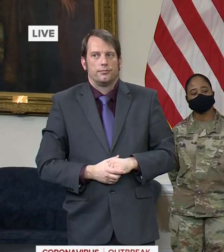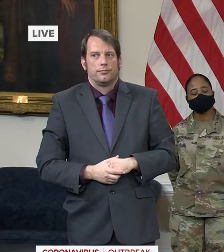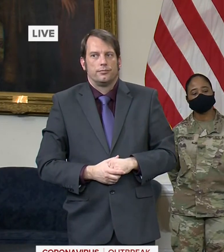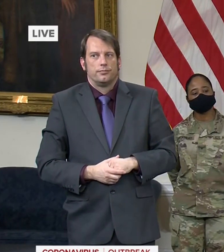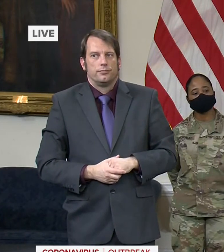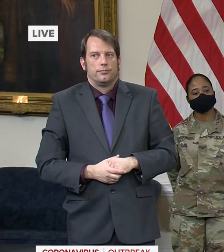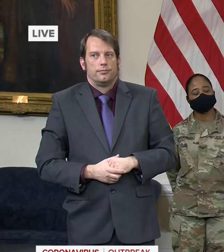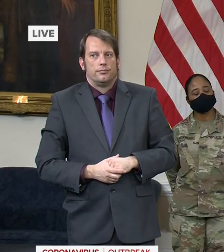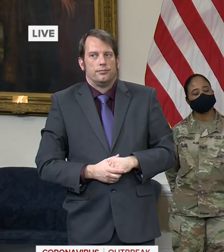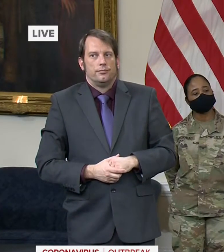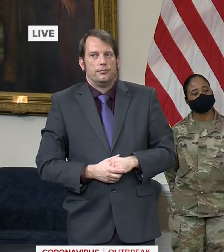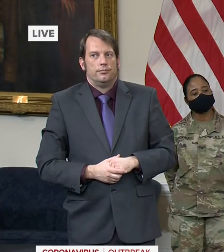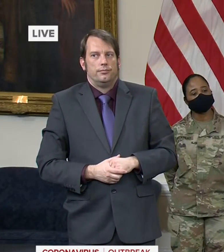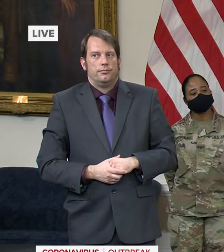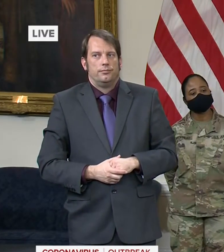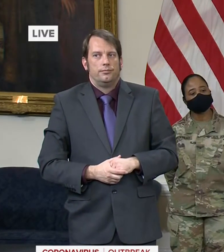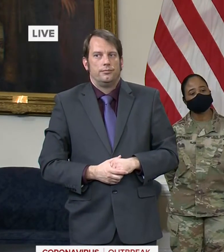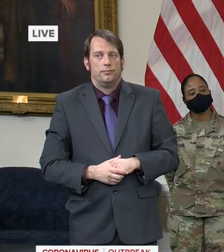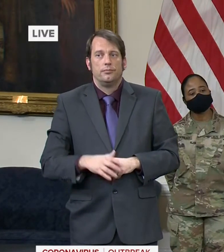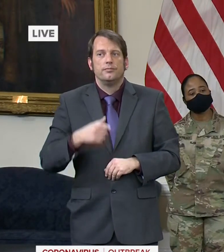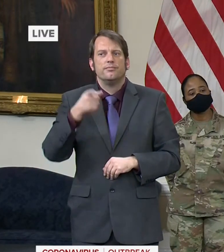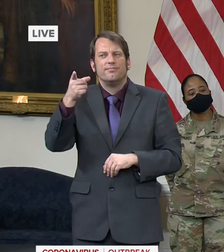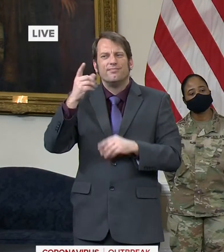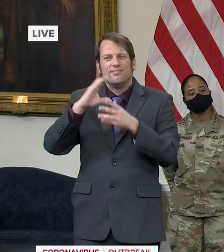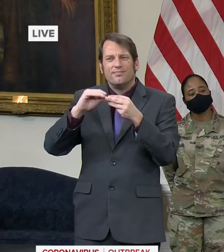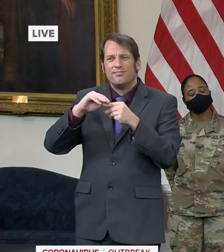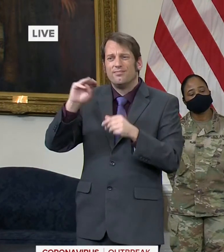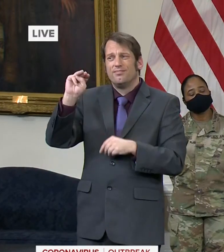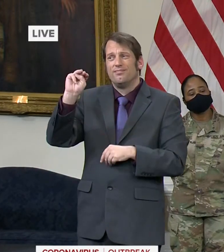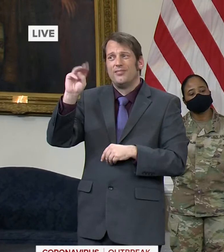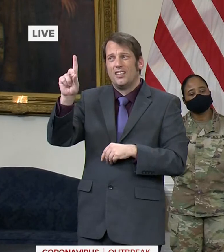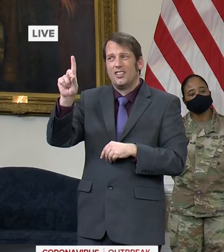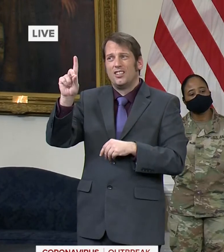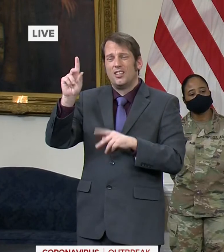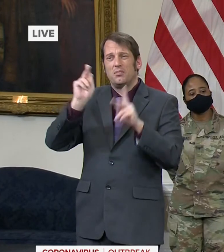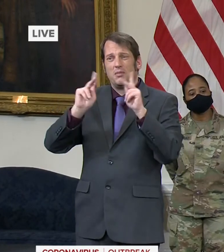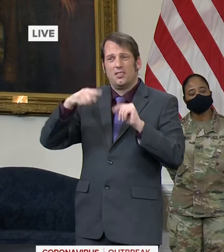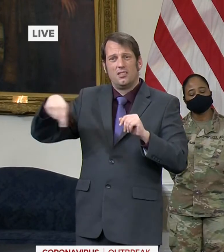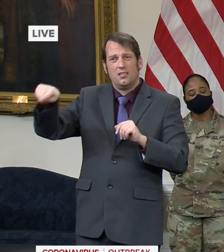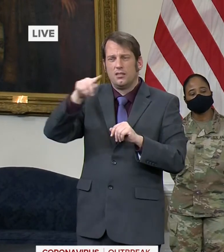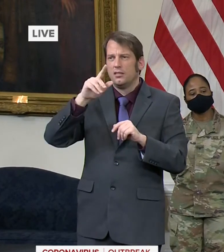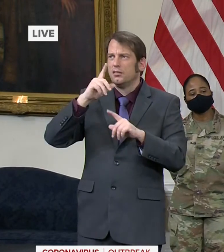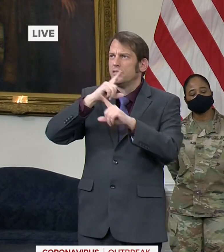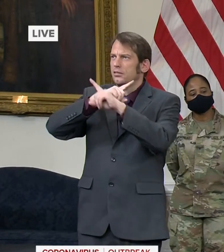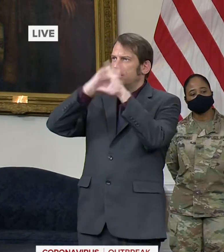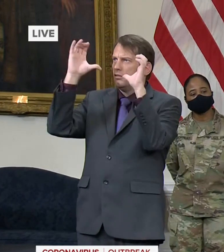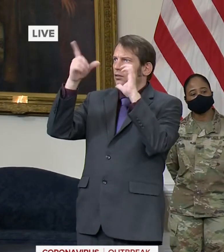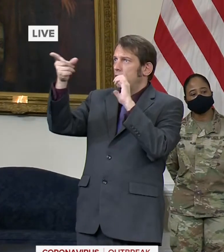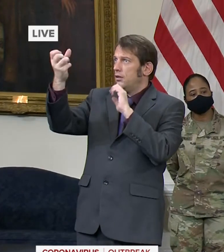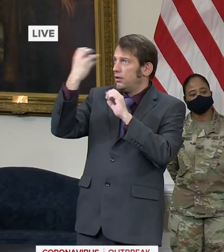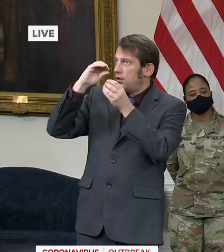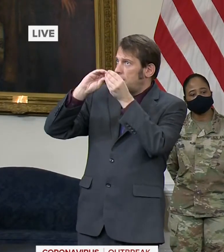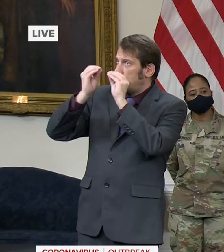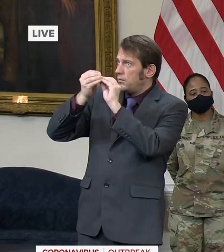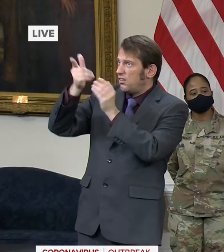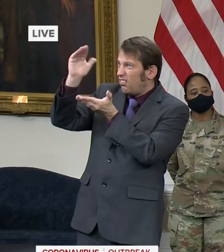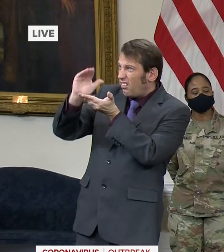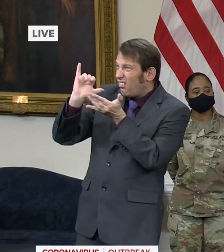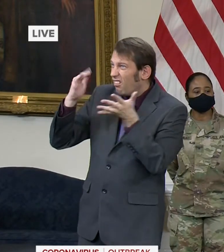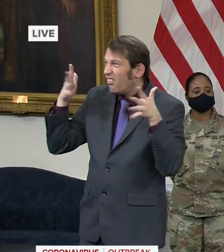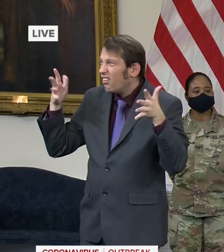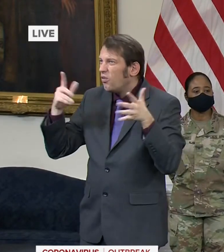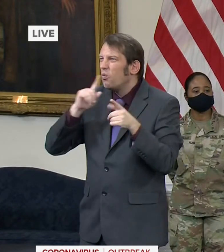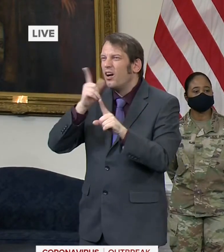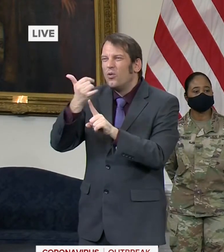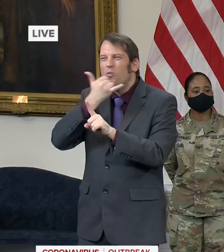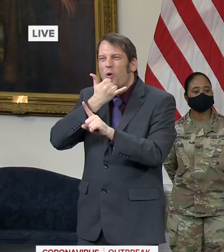residents are sort of getting an improper picture of vaccine allocations. They're looking at the number of doses they're going to health departments, and that's not capturing a full picture.